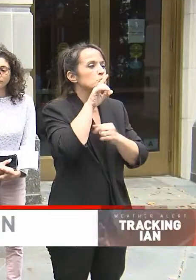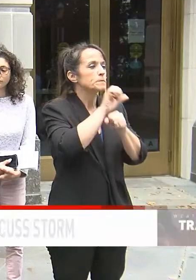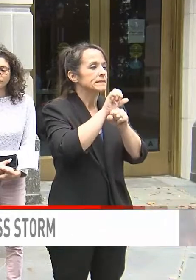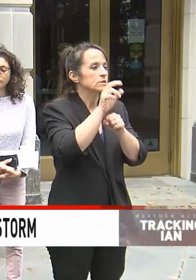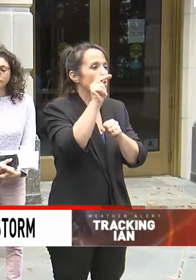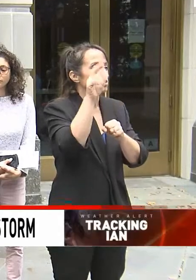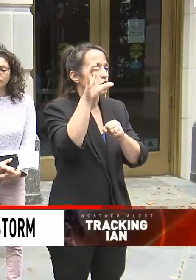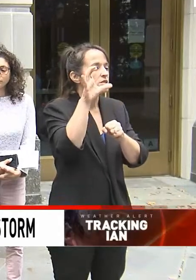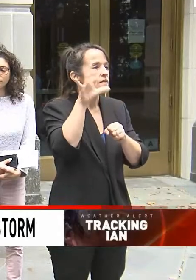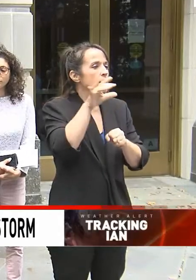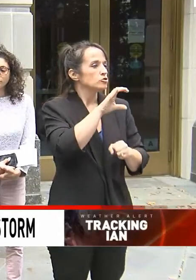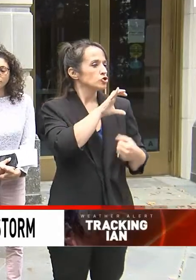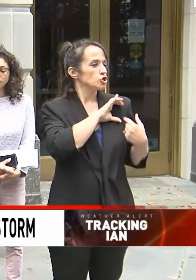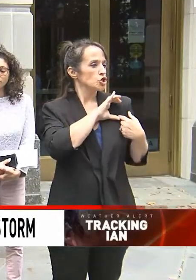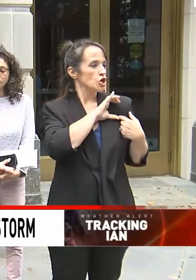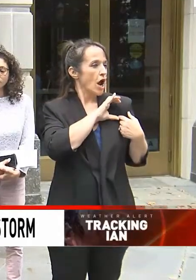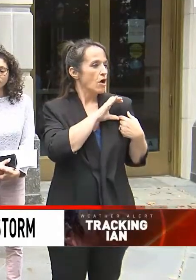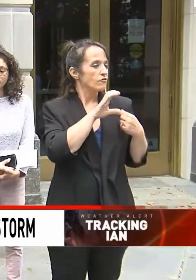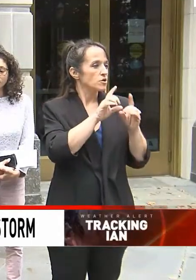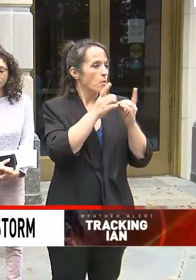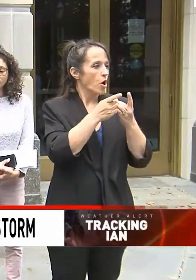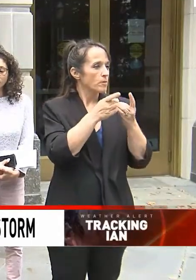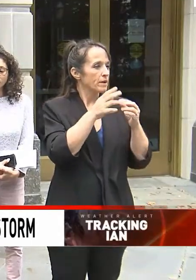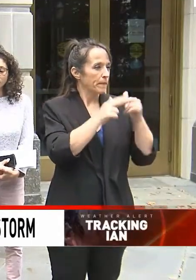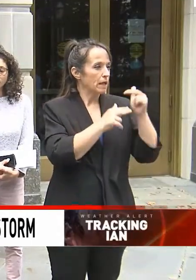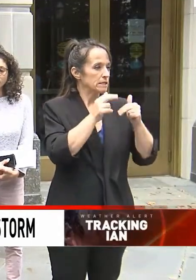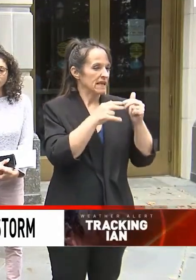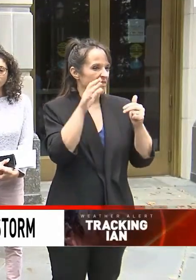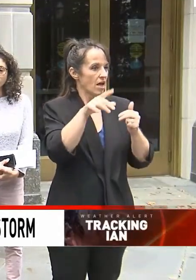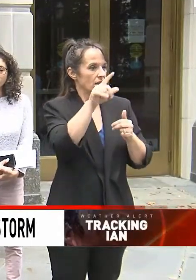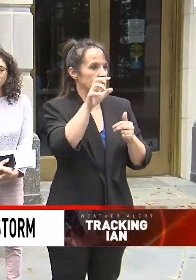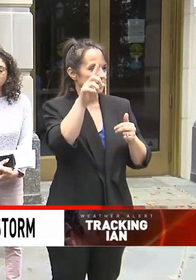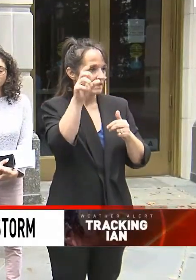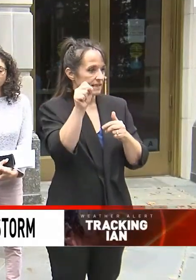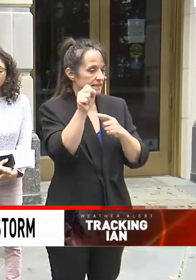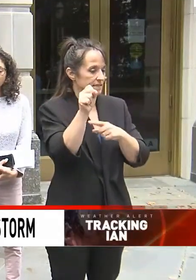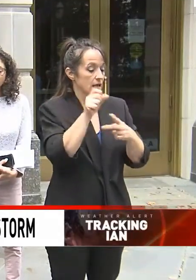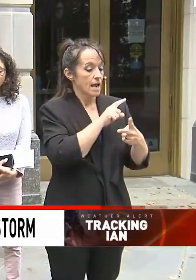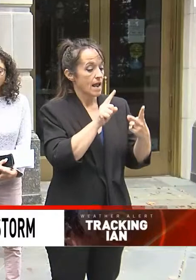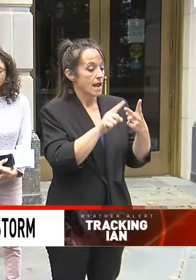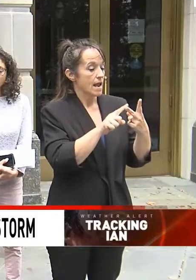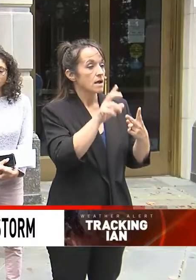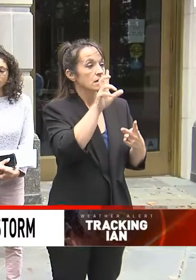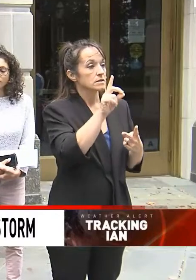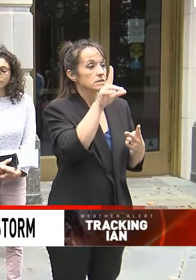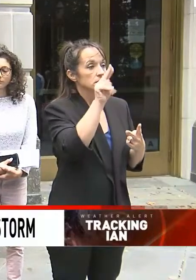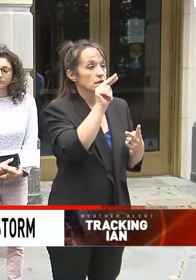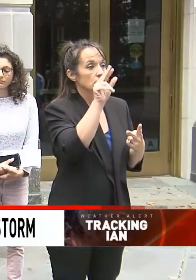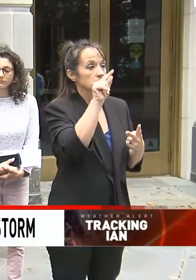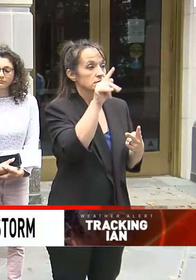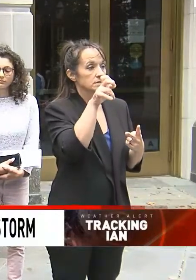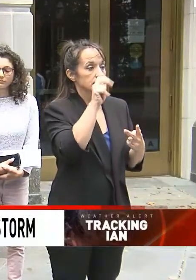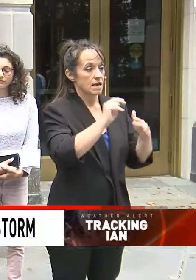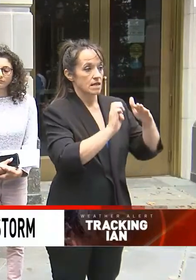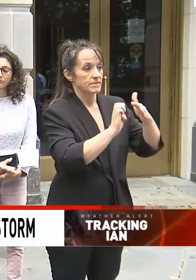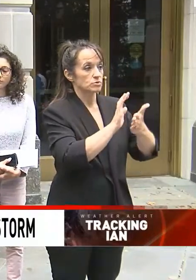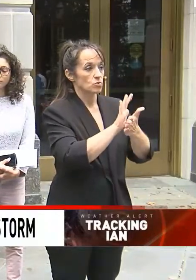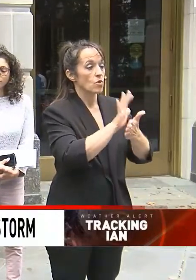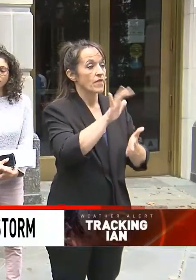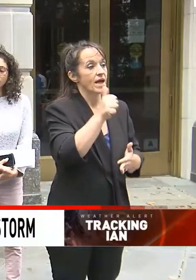Sheriff's Admin Facility on Leeds Avenue. In addition to that, Dunston Elementary School, located